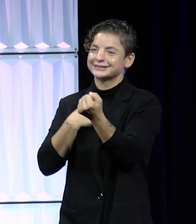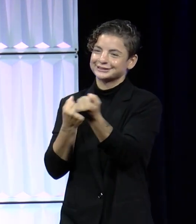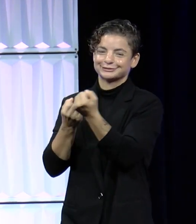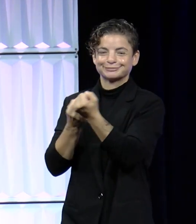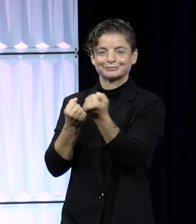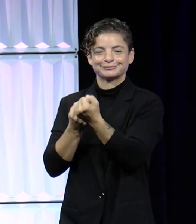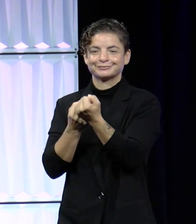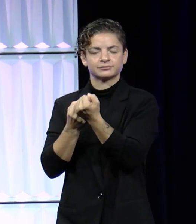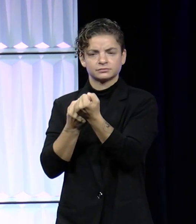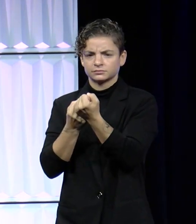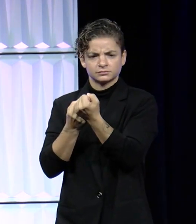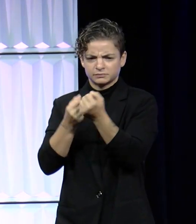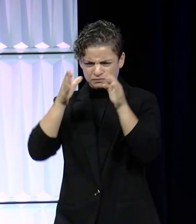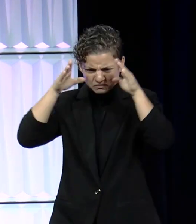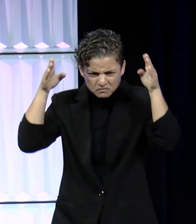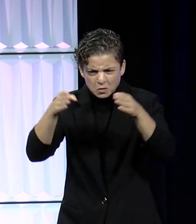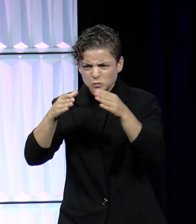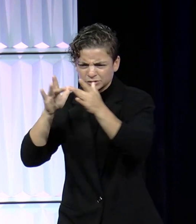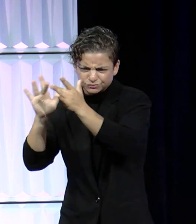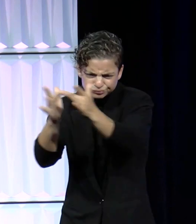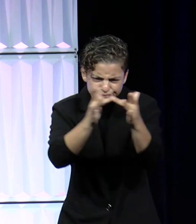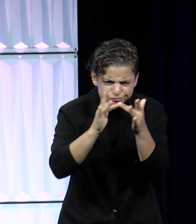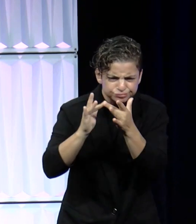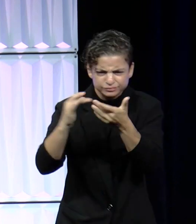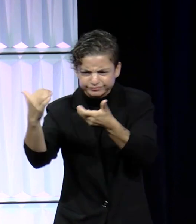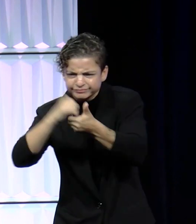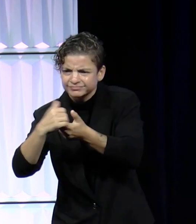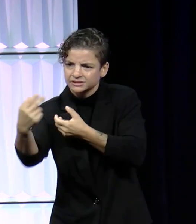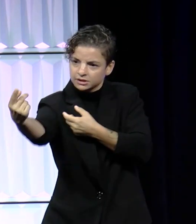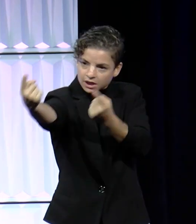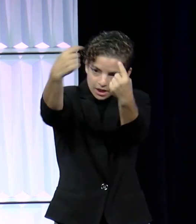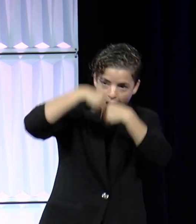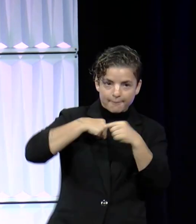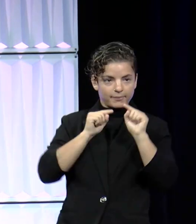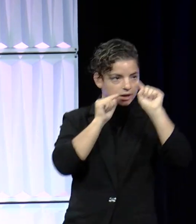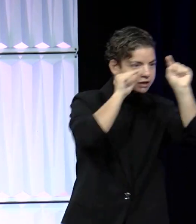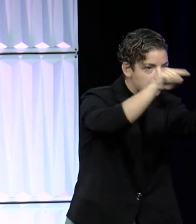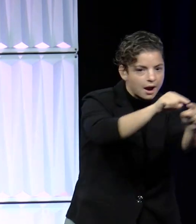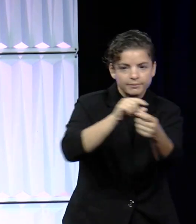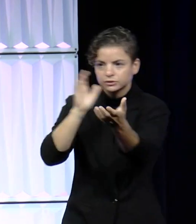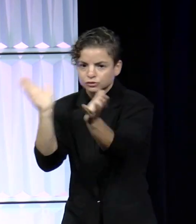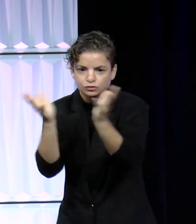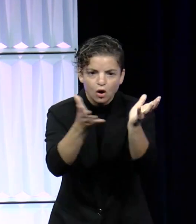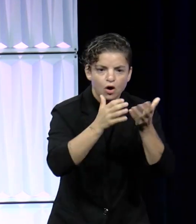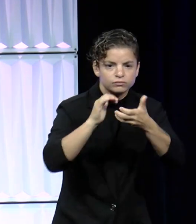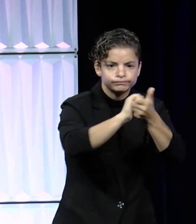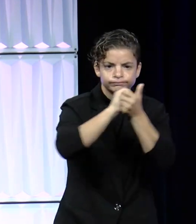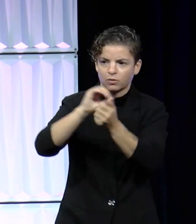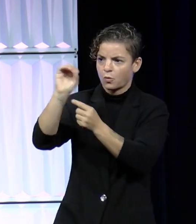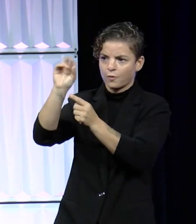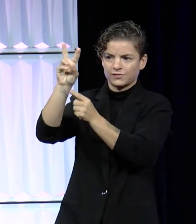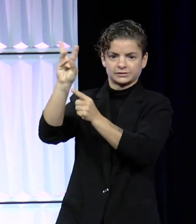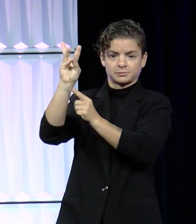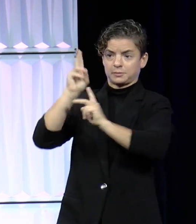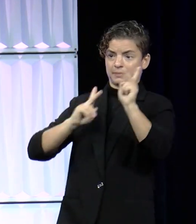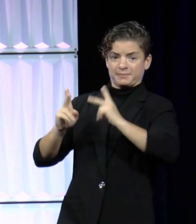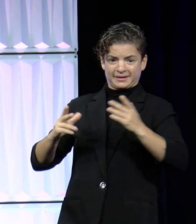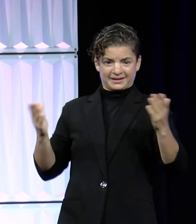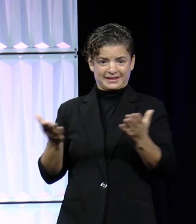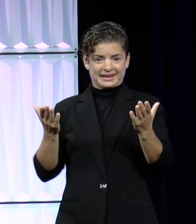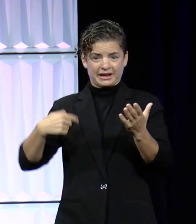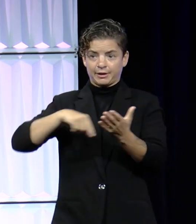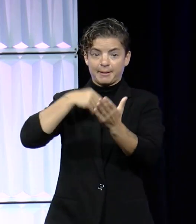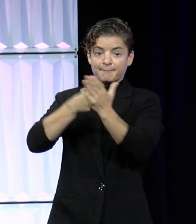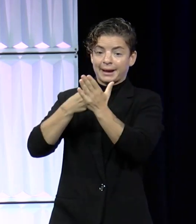outreach. Come and talk to us. There's a whole bunch of OVW folks here. We're trying to make that funding more accessible,